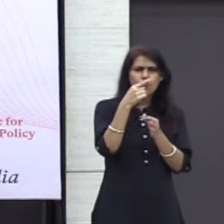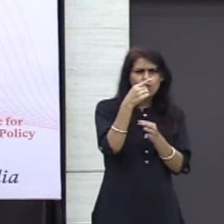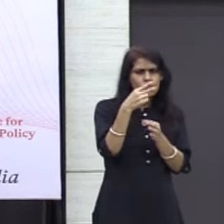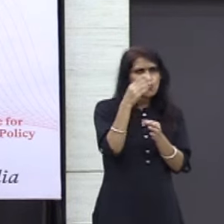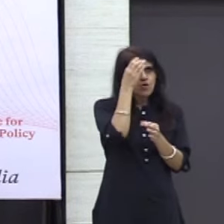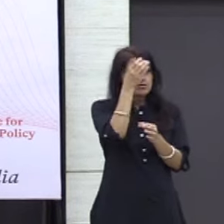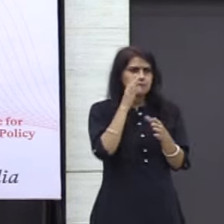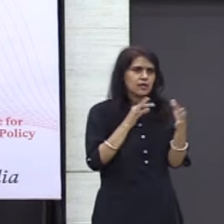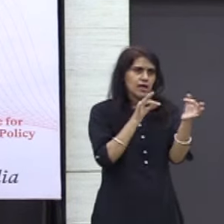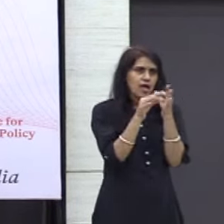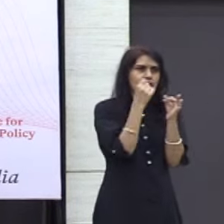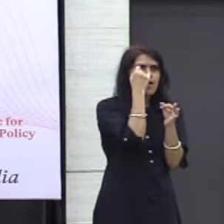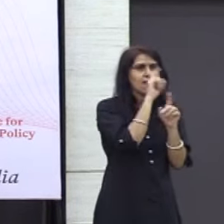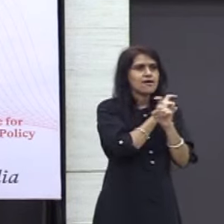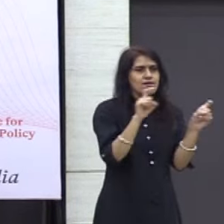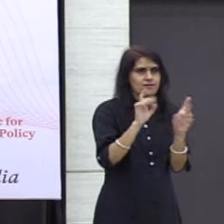concepts.